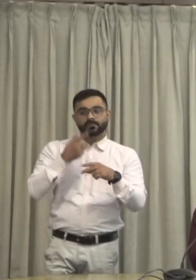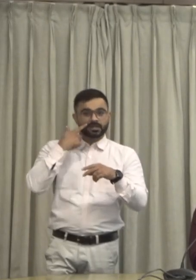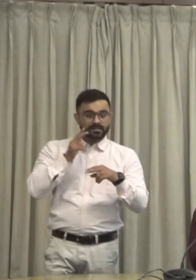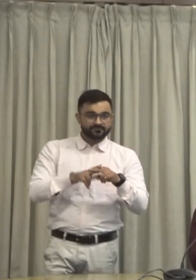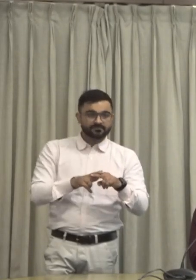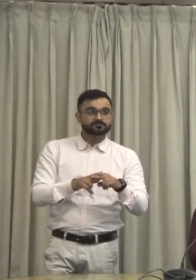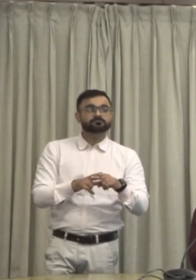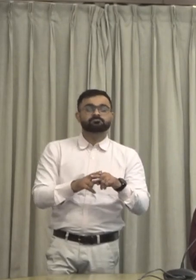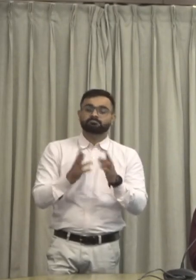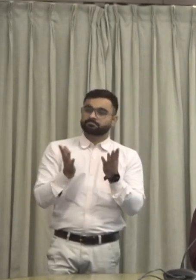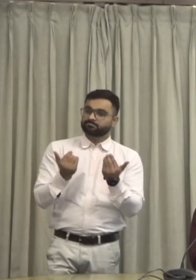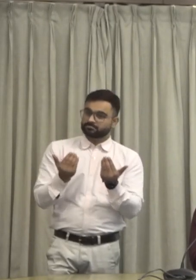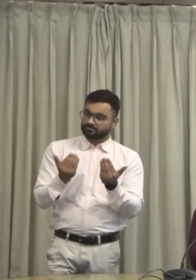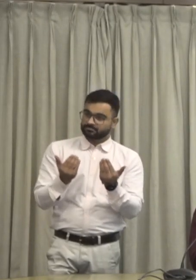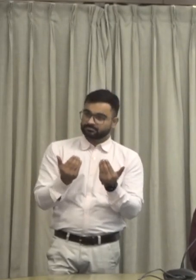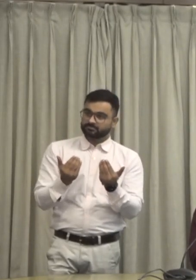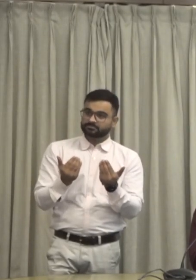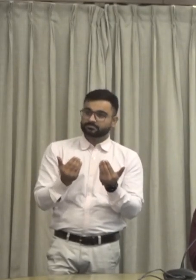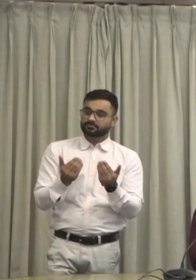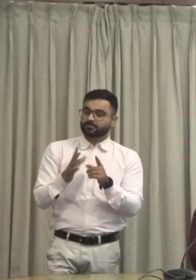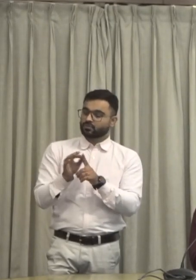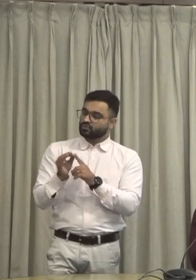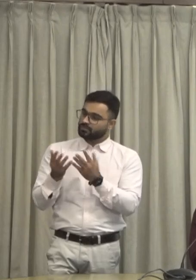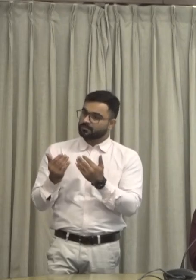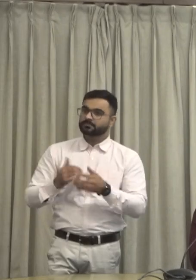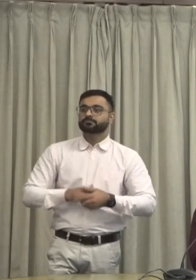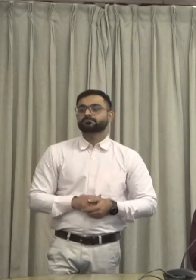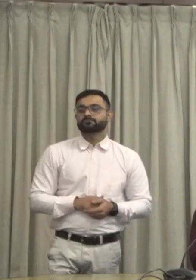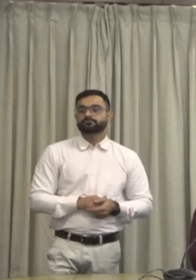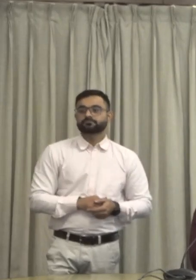it is possible, will be possible.